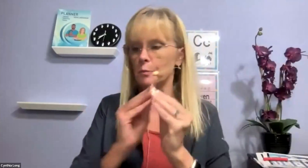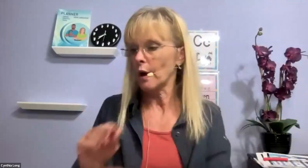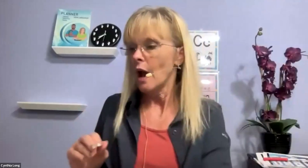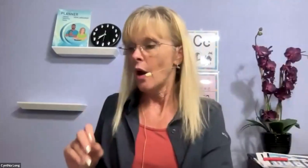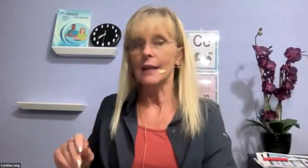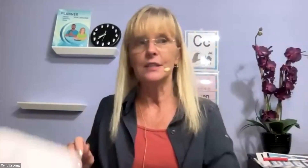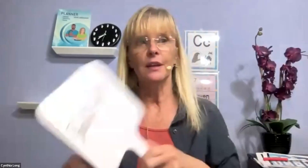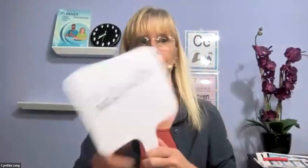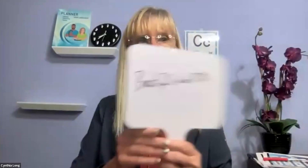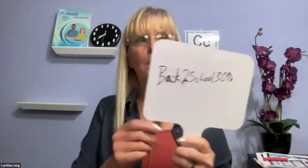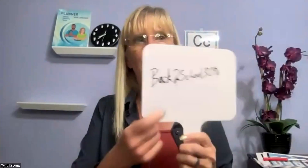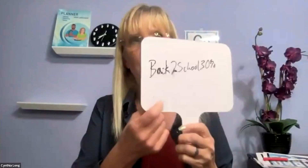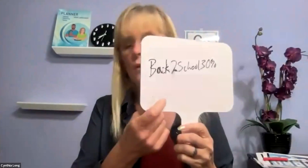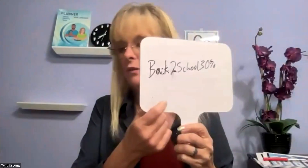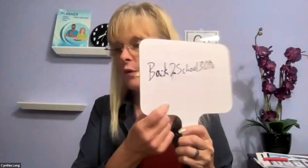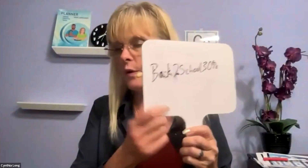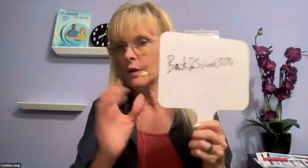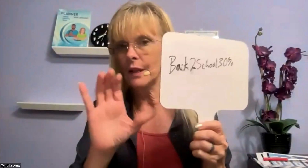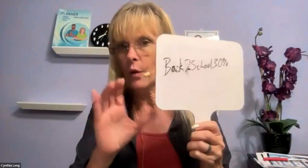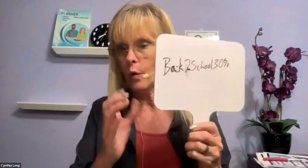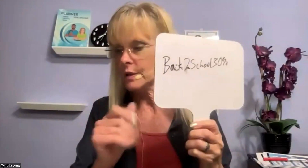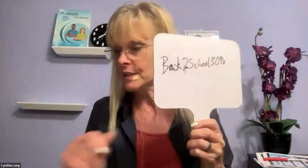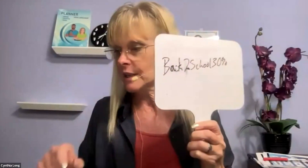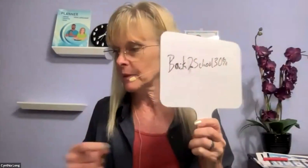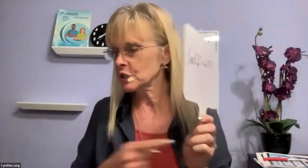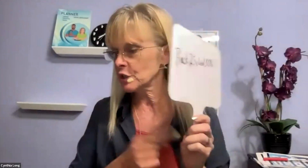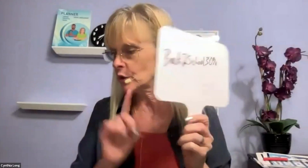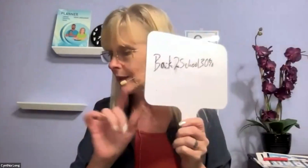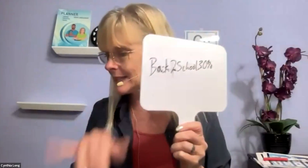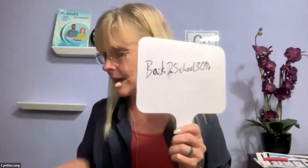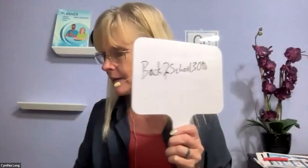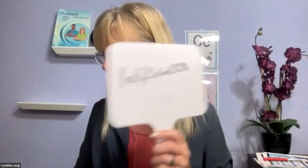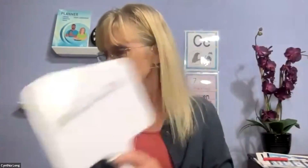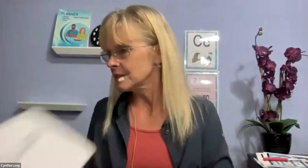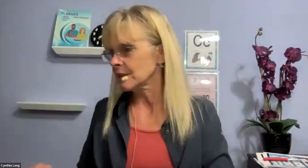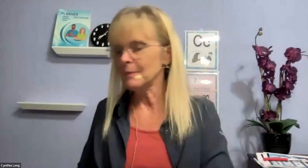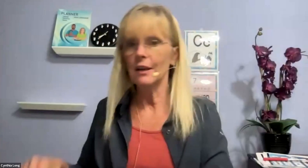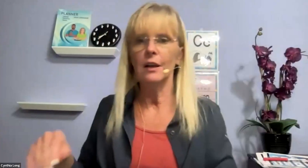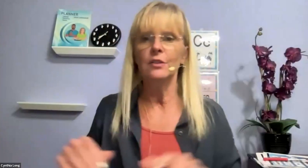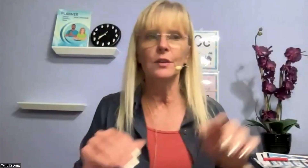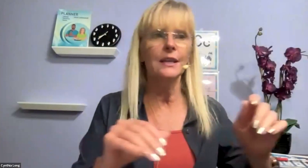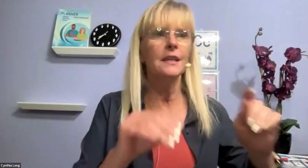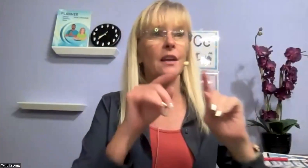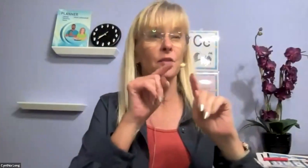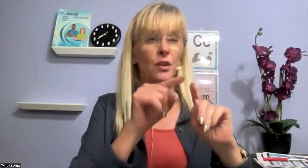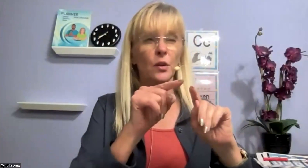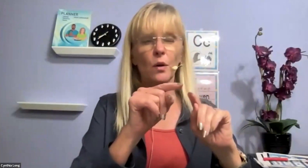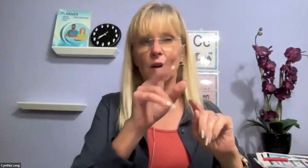more. Okay, so there's a coupon code for the course, and I'm going to show you where that's at. So let me do this. And for you